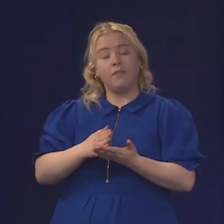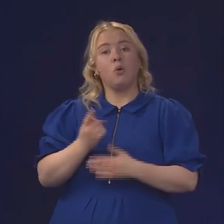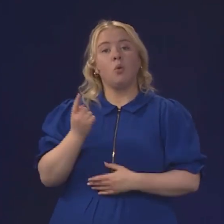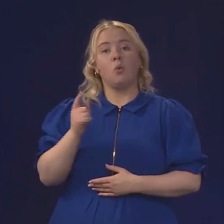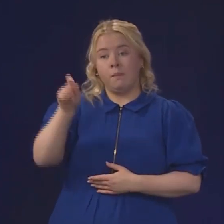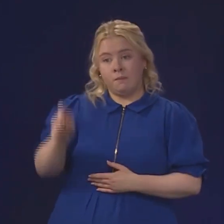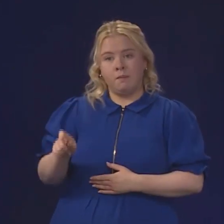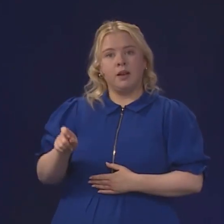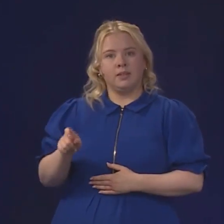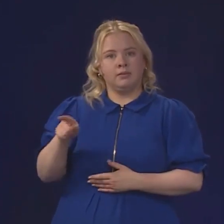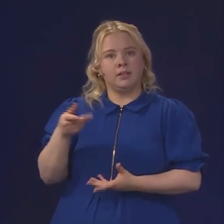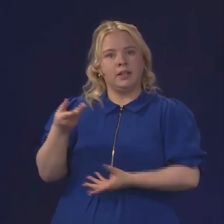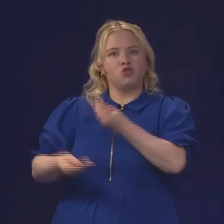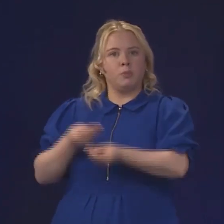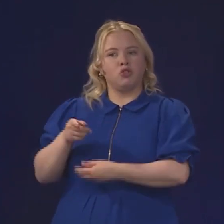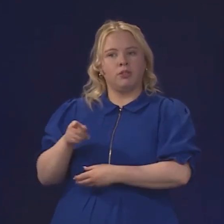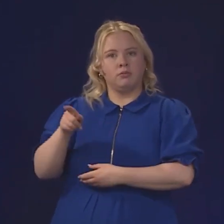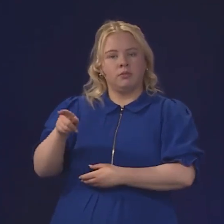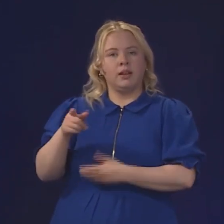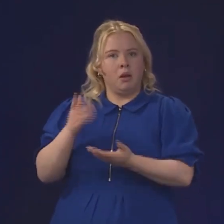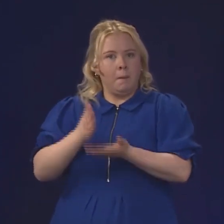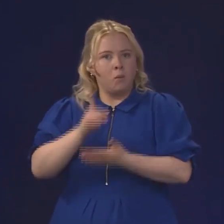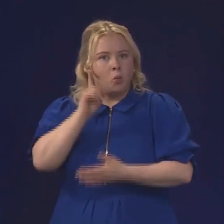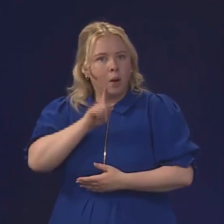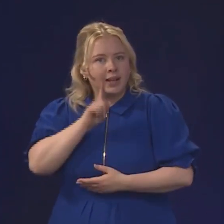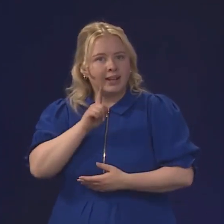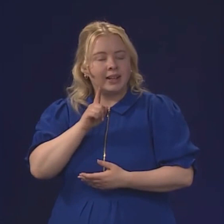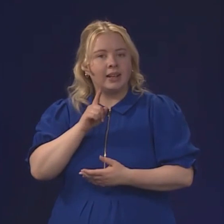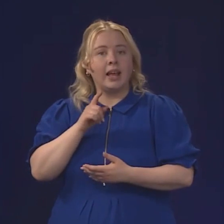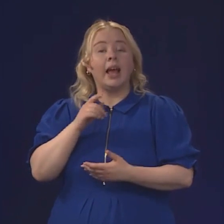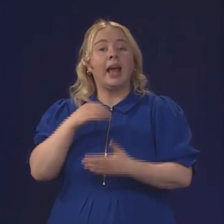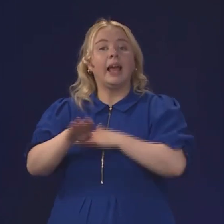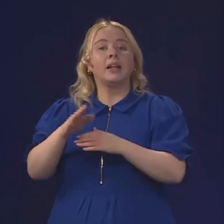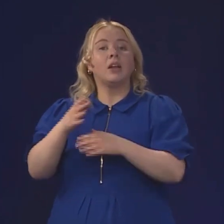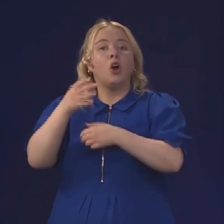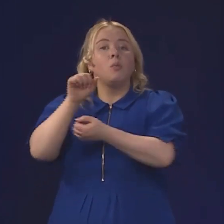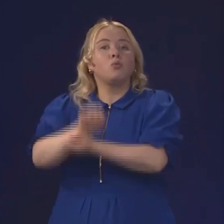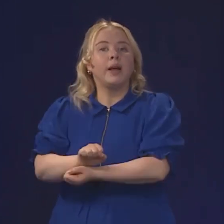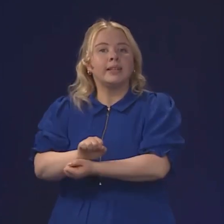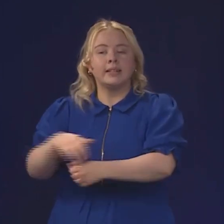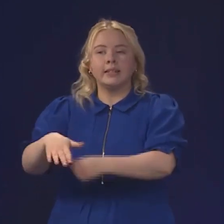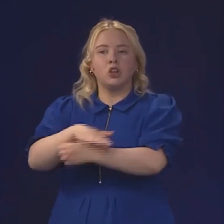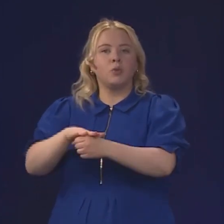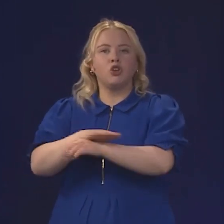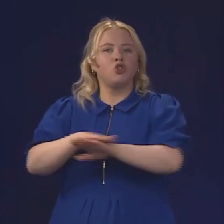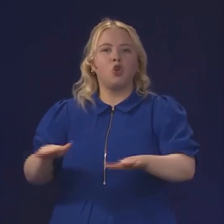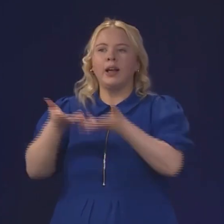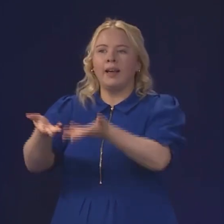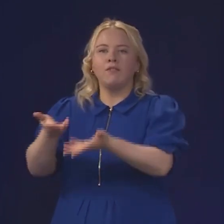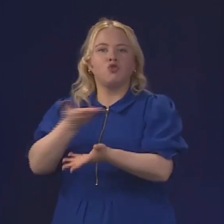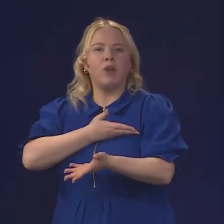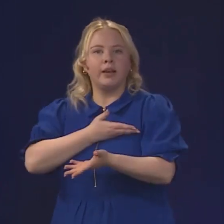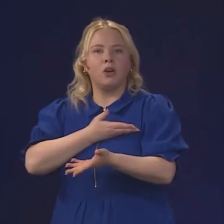this description is a woman, in a prison context, that does not give that individual the right automatically